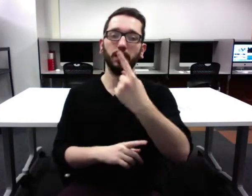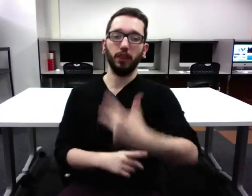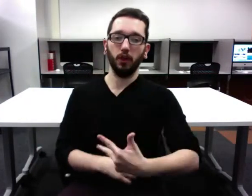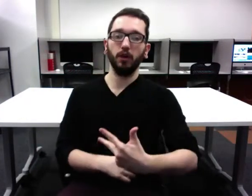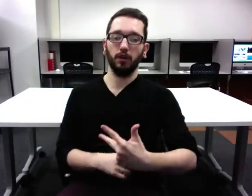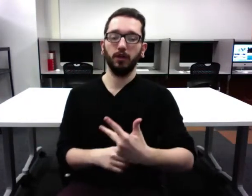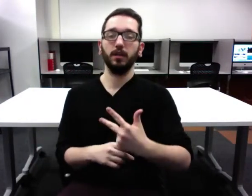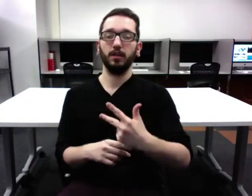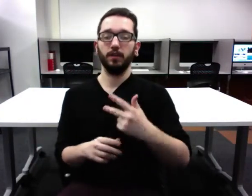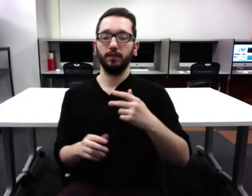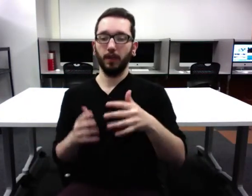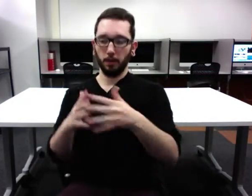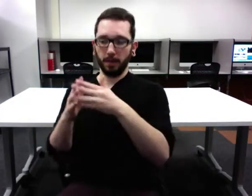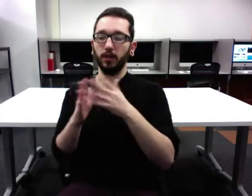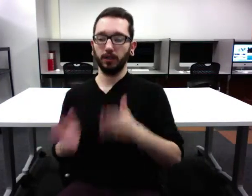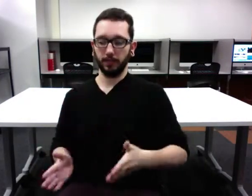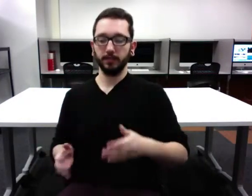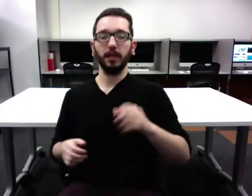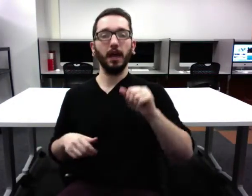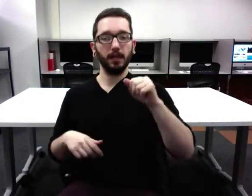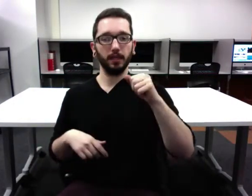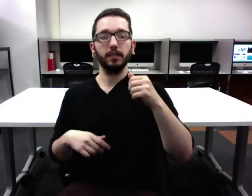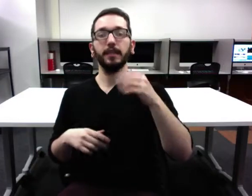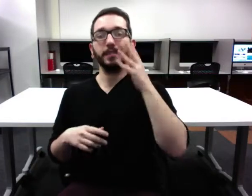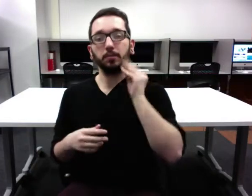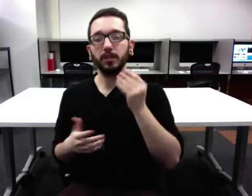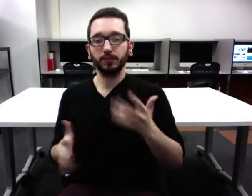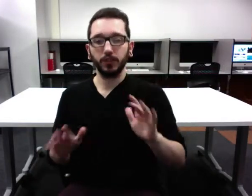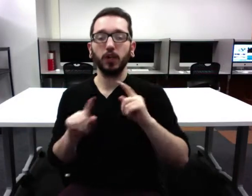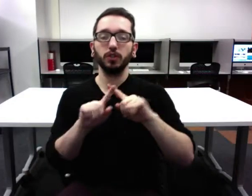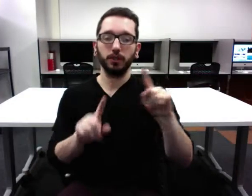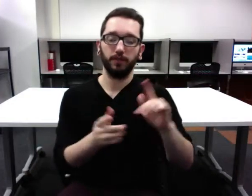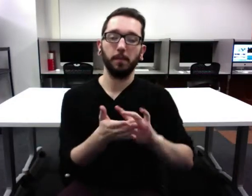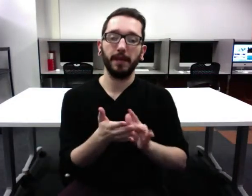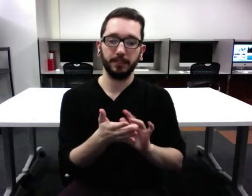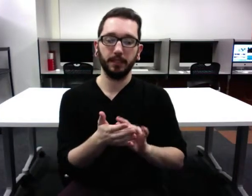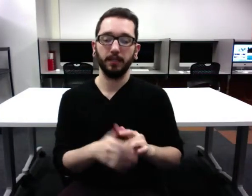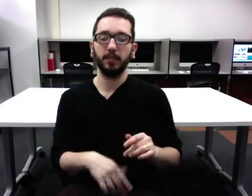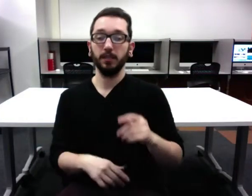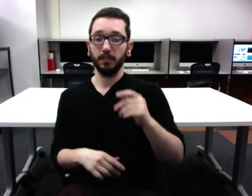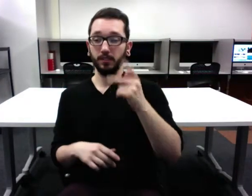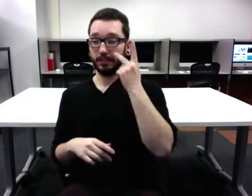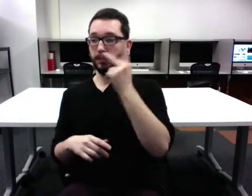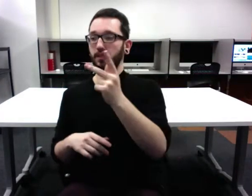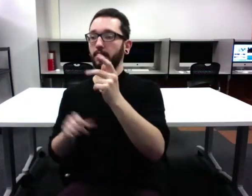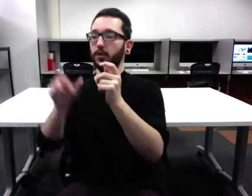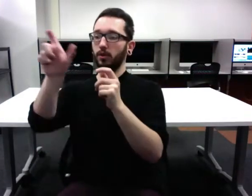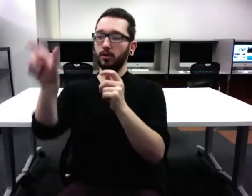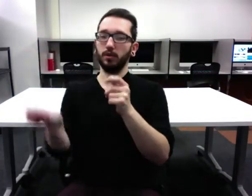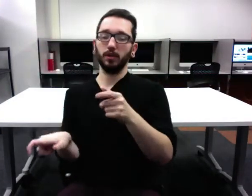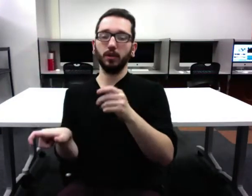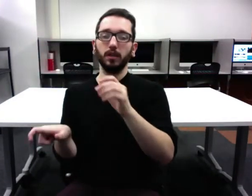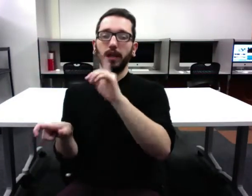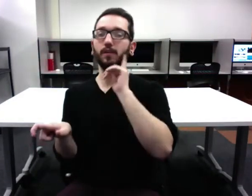complementary and alternative medicine in the last 12 months. And if you look at the coasts, like California, Oregon, Washington, or the eastern coast,